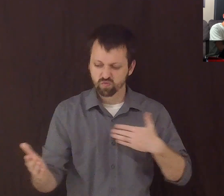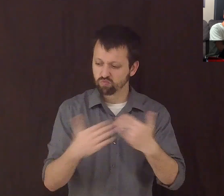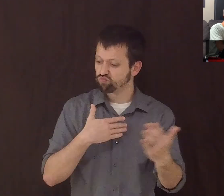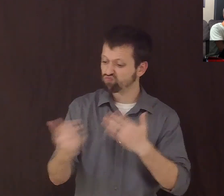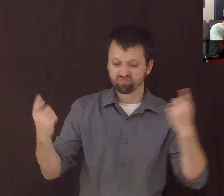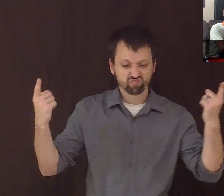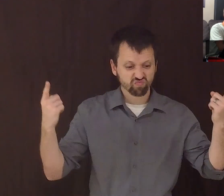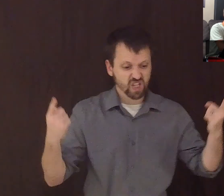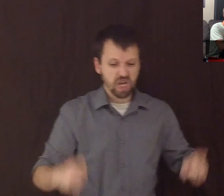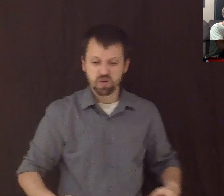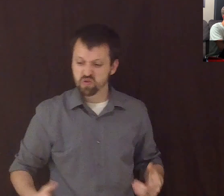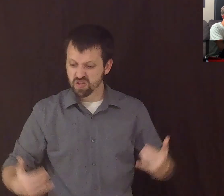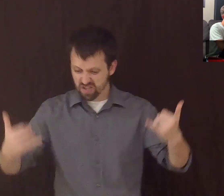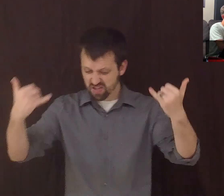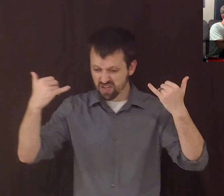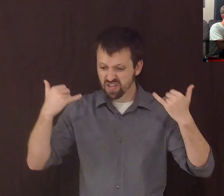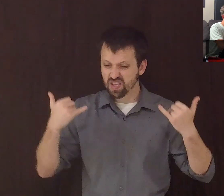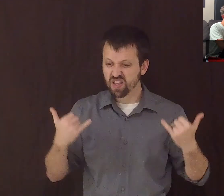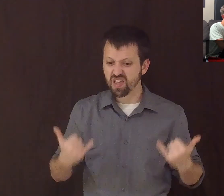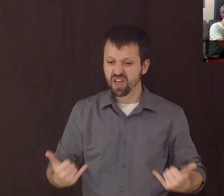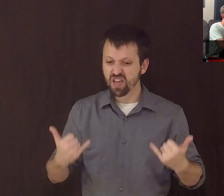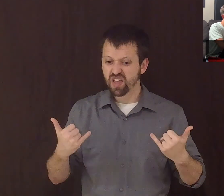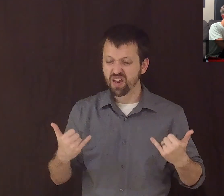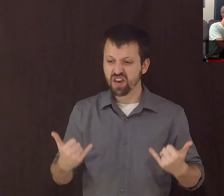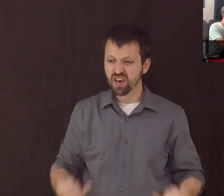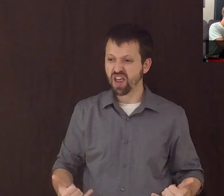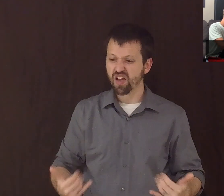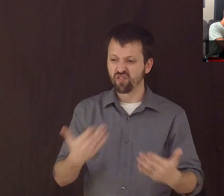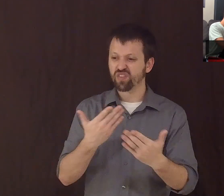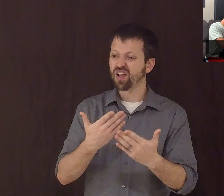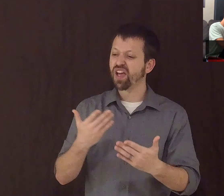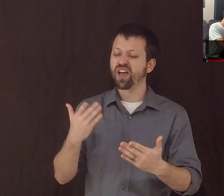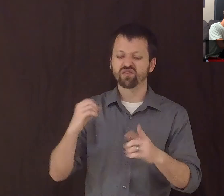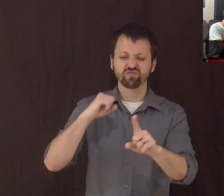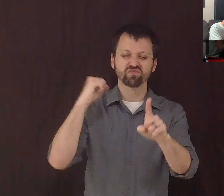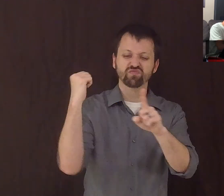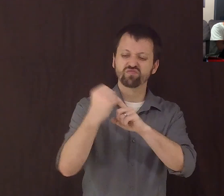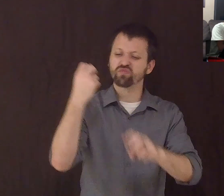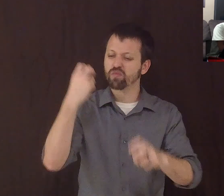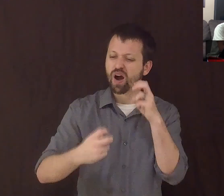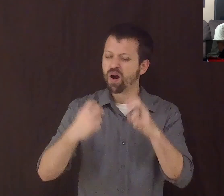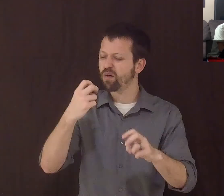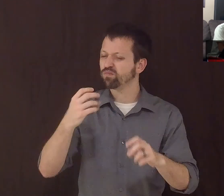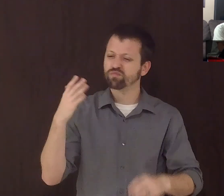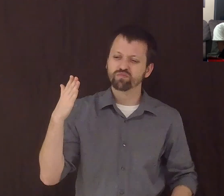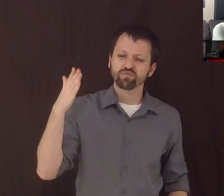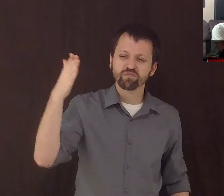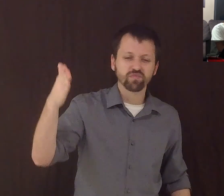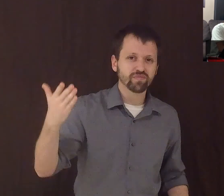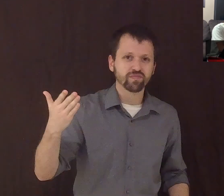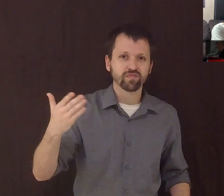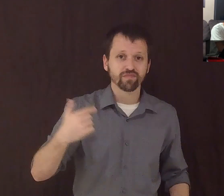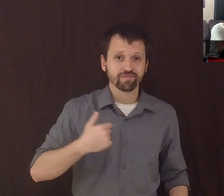So come what may in the space between all the things unseen and this reckoning. I